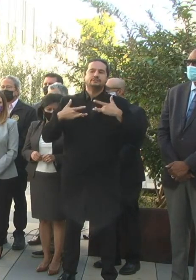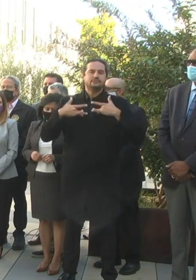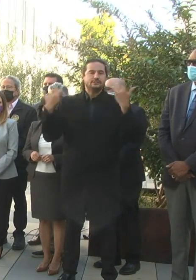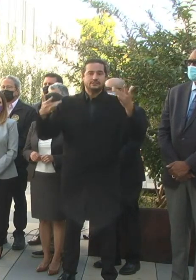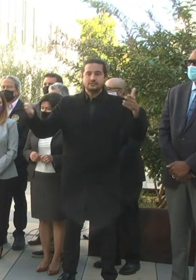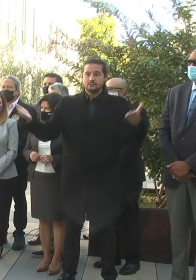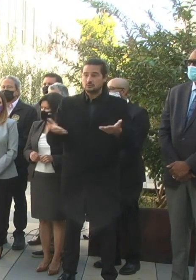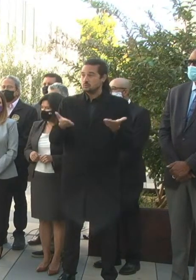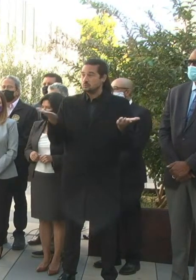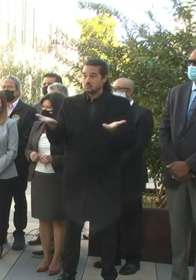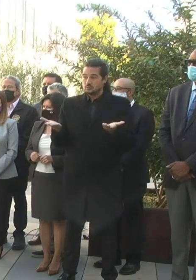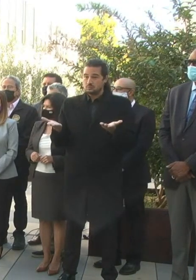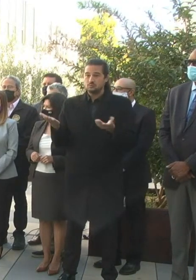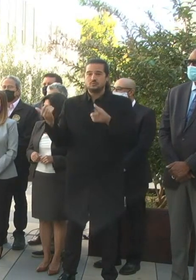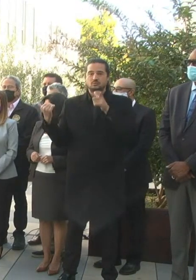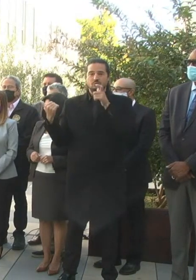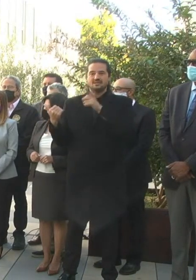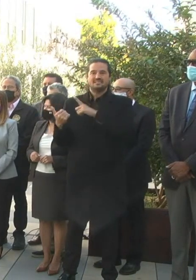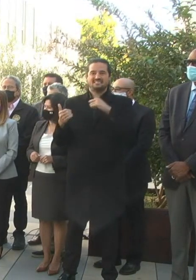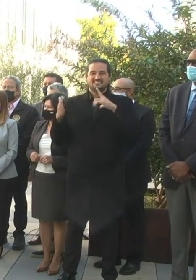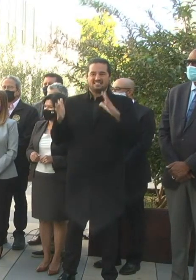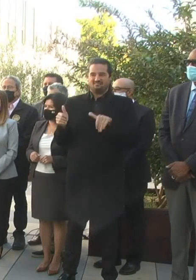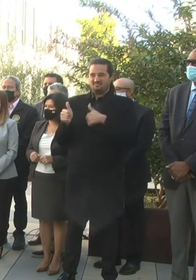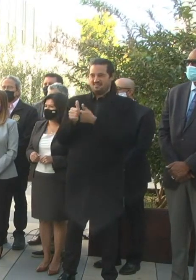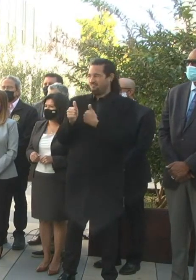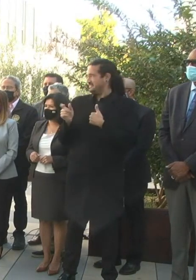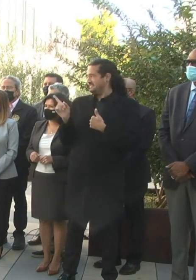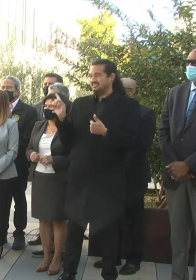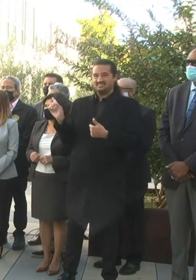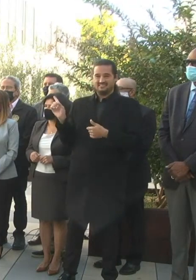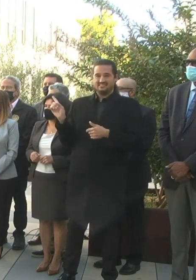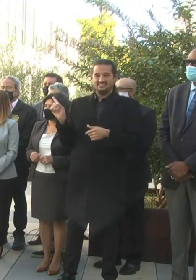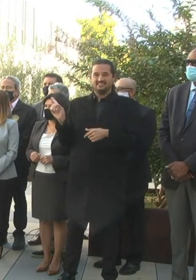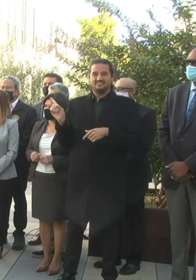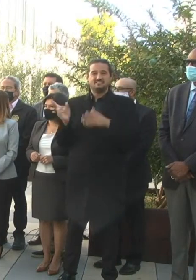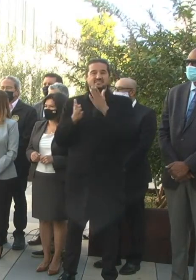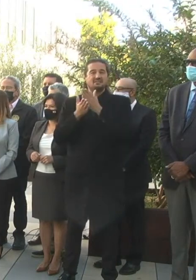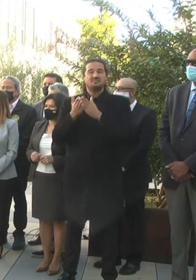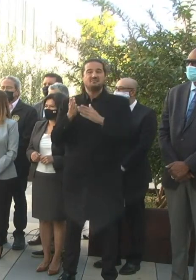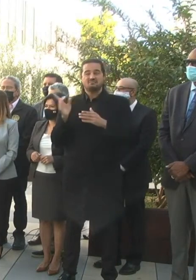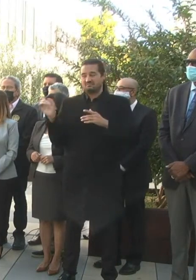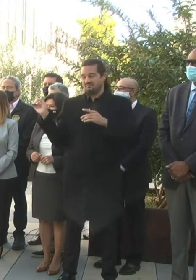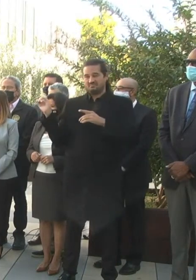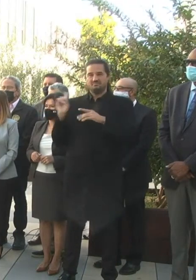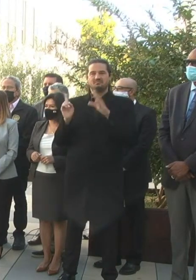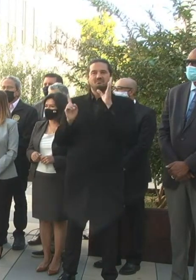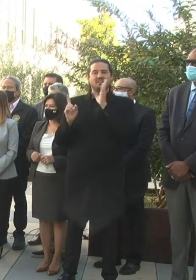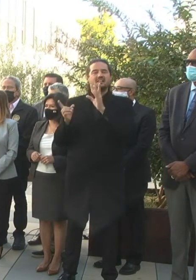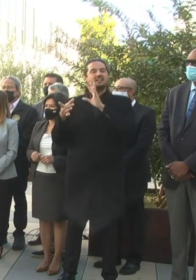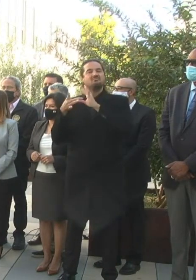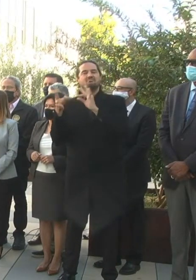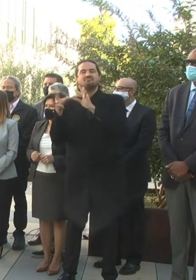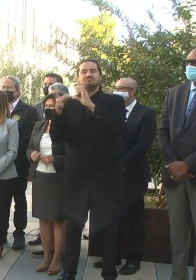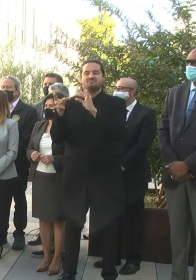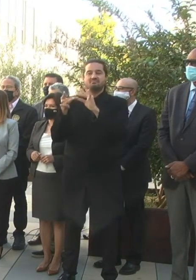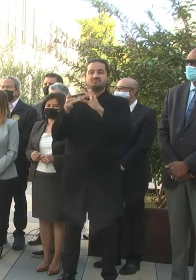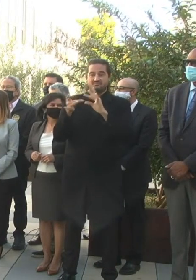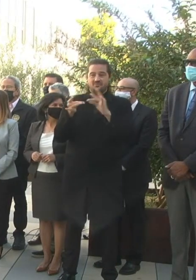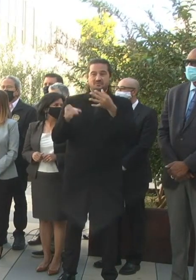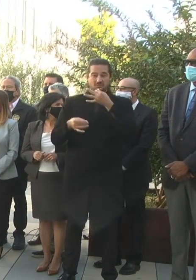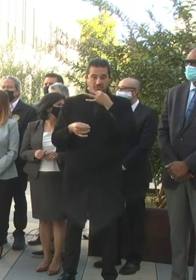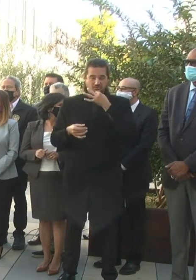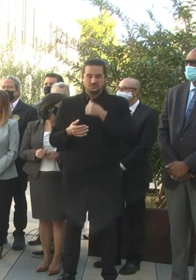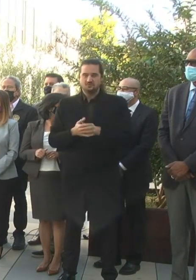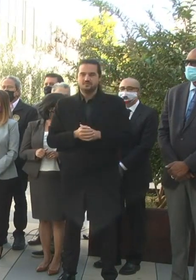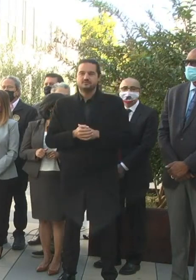that are standing behind me, some of which you will hear from after myself. Right here from this district, our